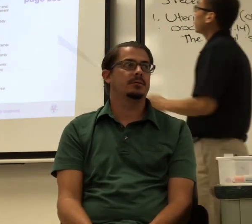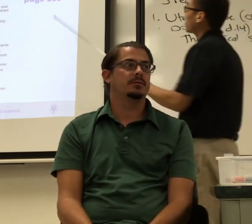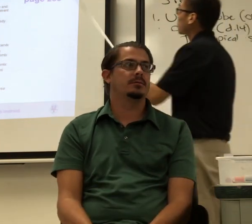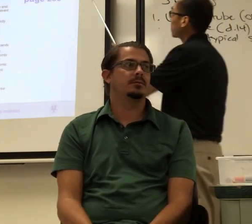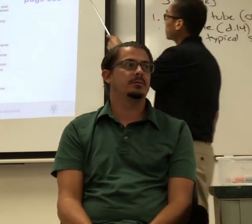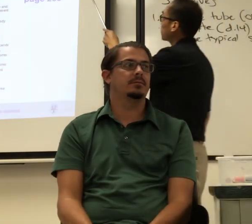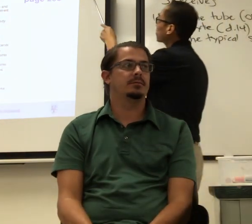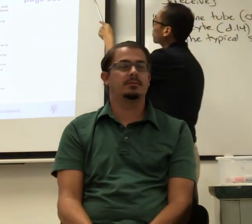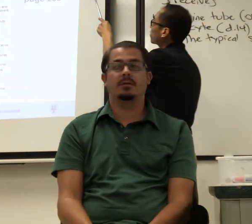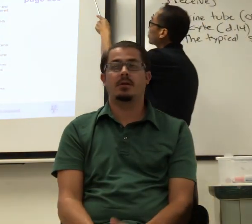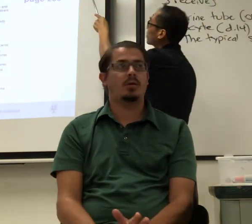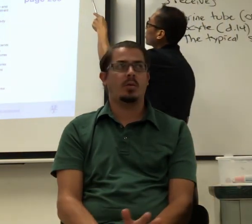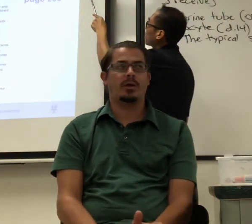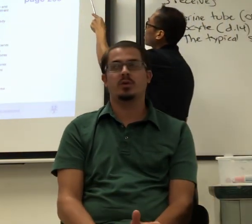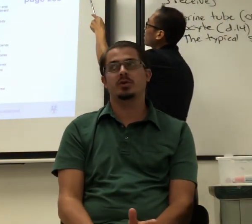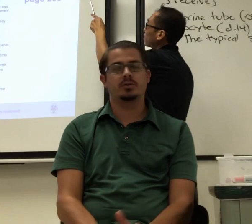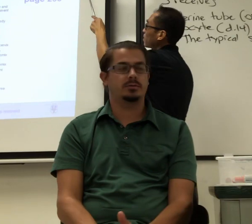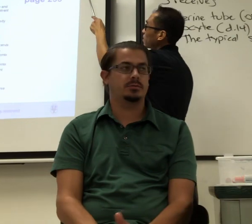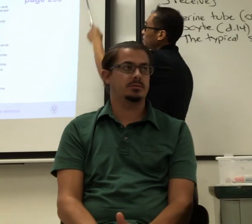All right, so right there.